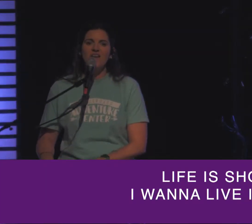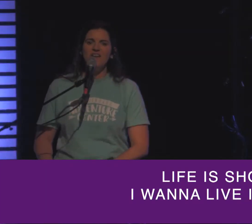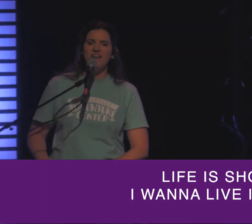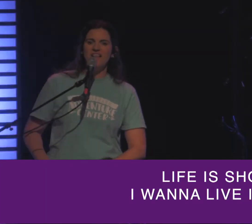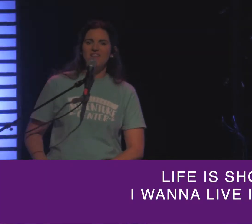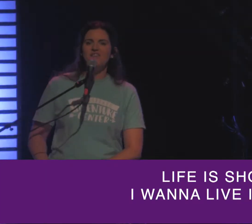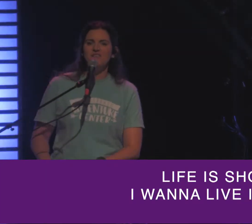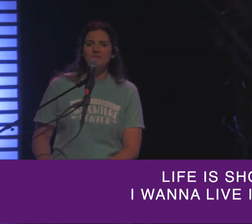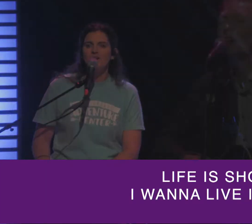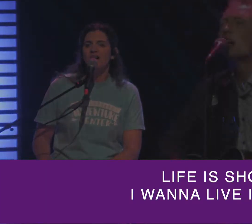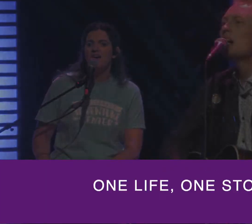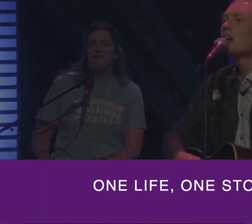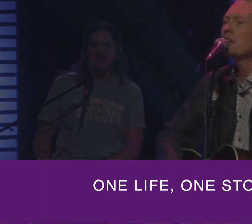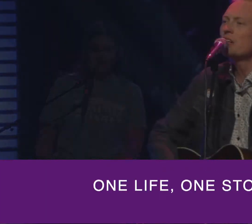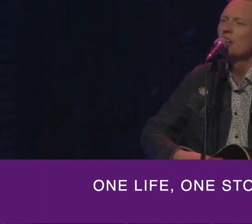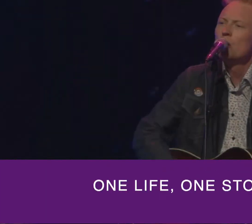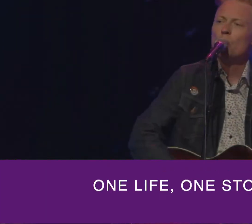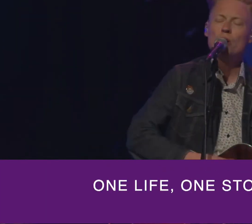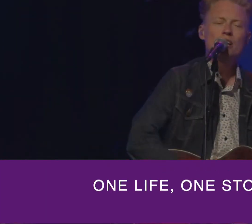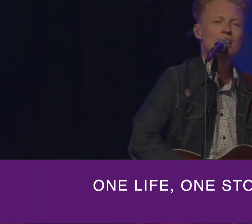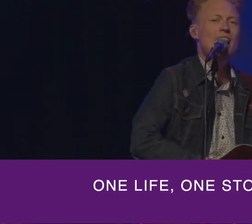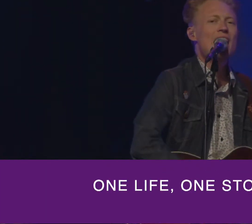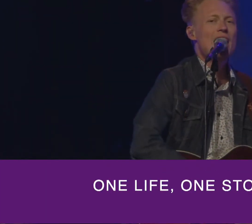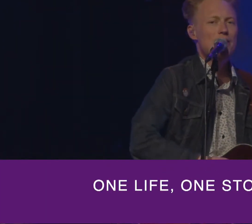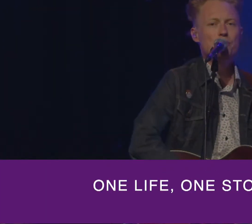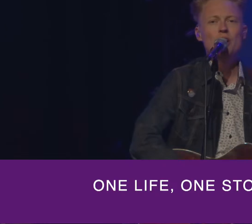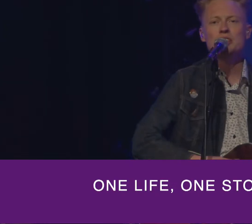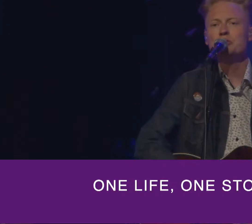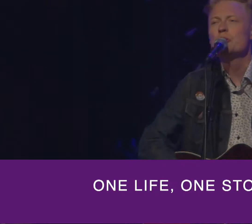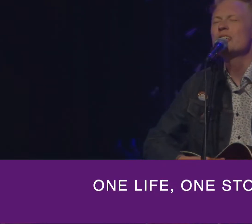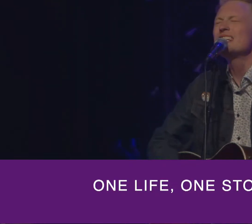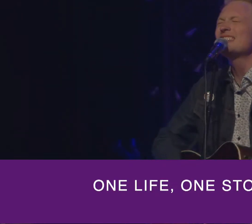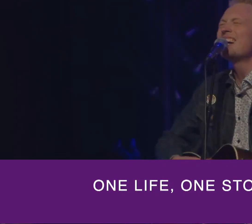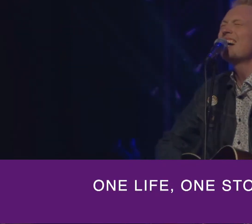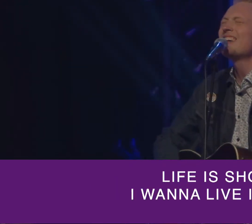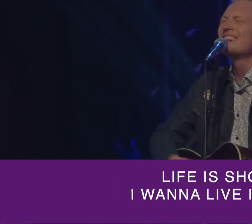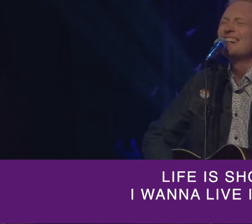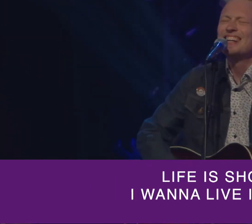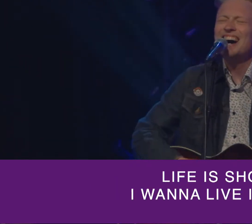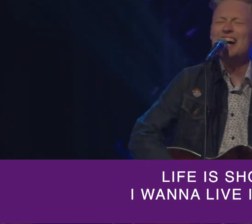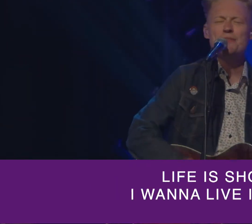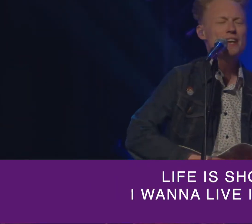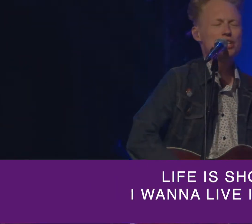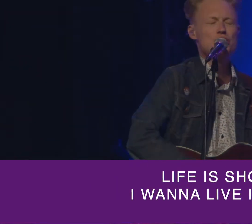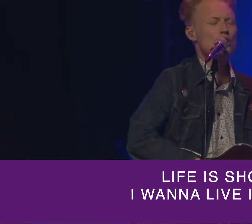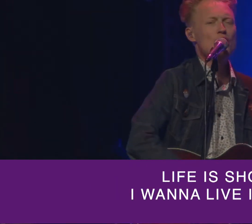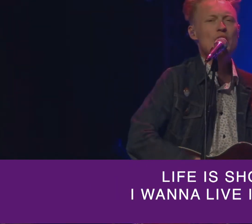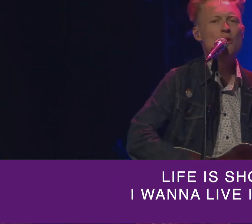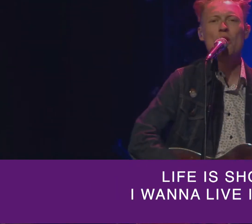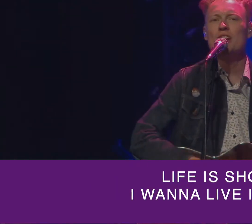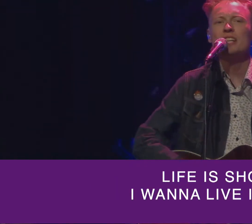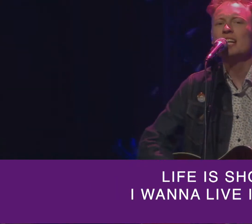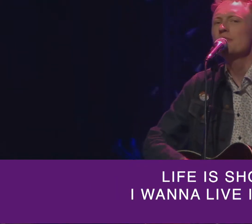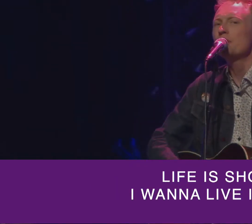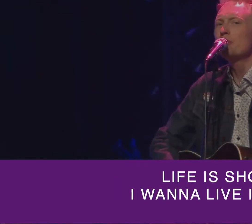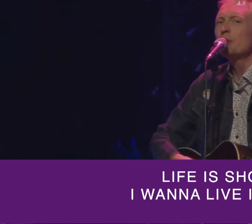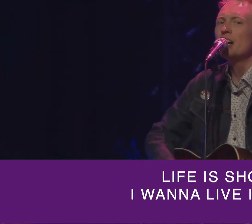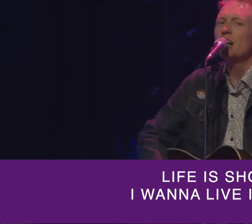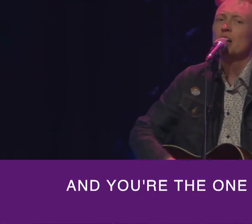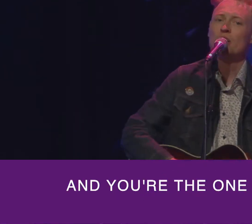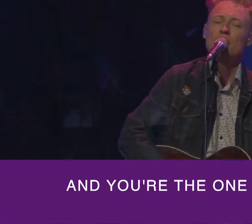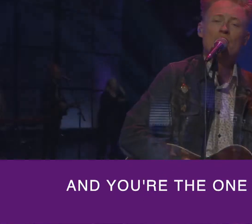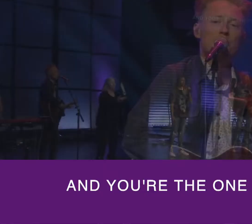short, I wanna live it well. One life, one story to tell. Life is short, I wanna live